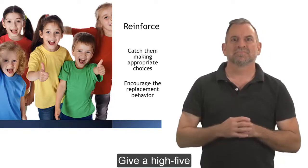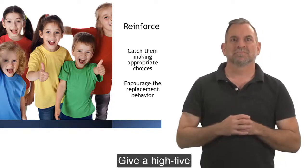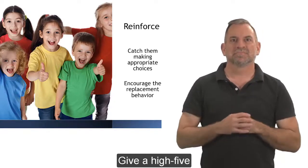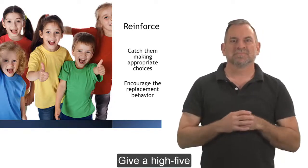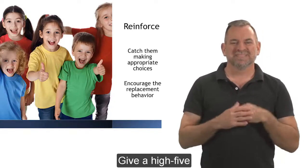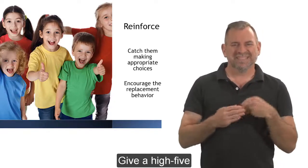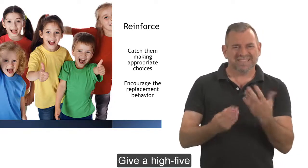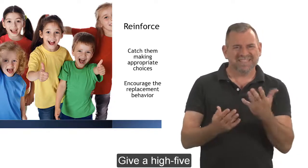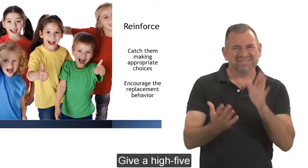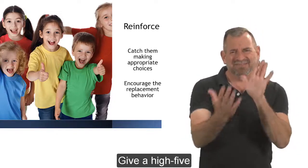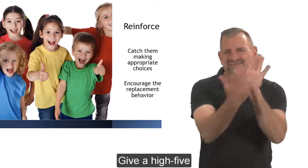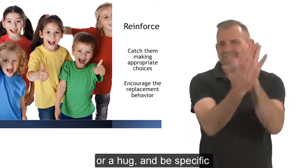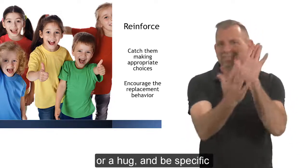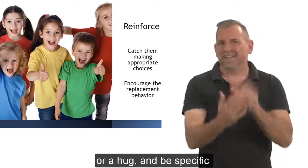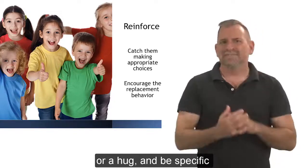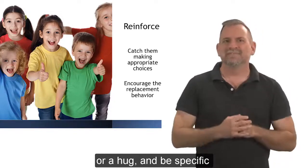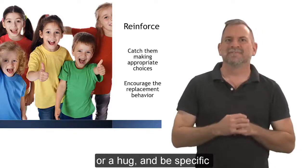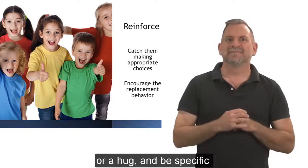Give a high five or a hug